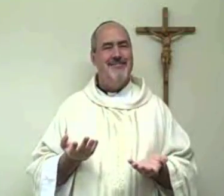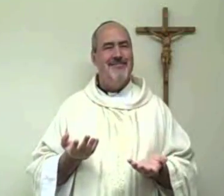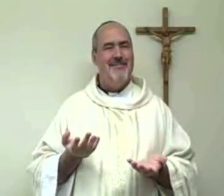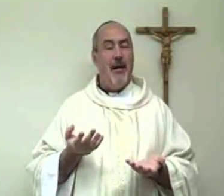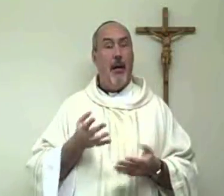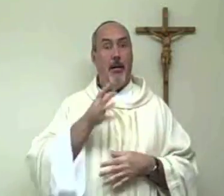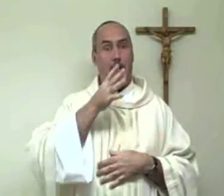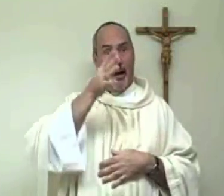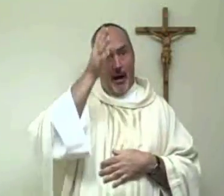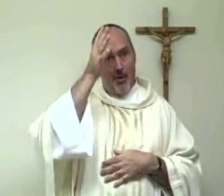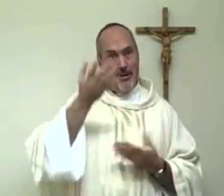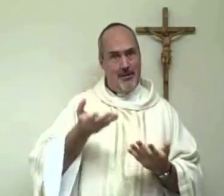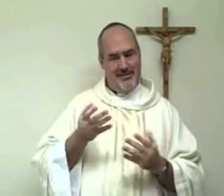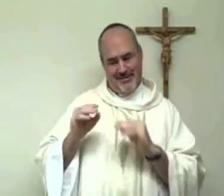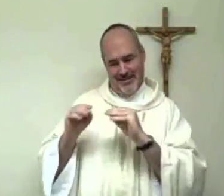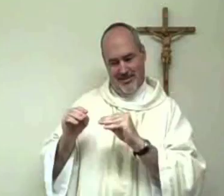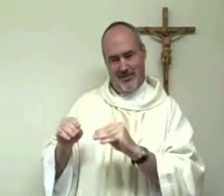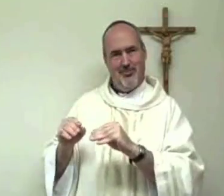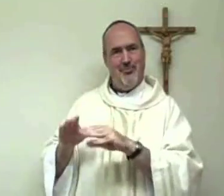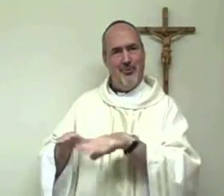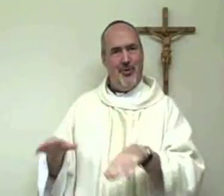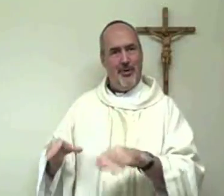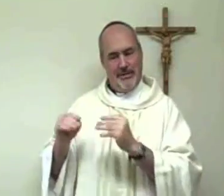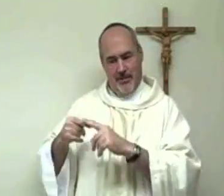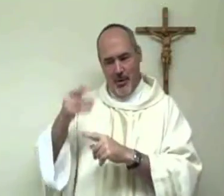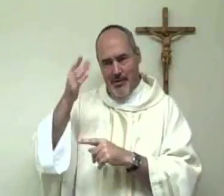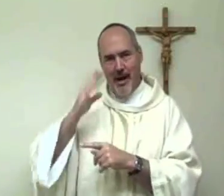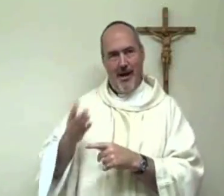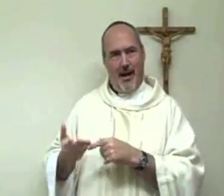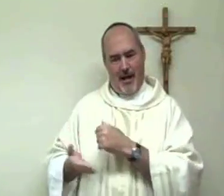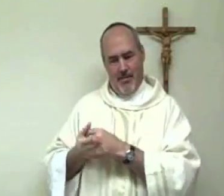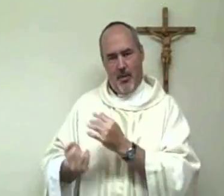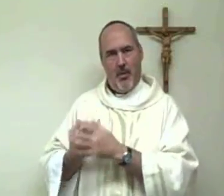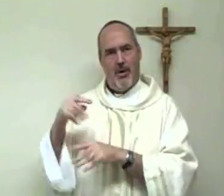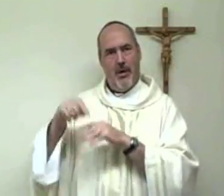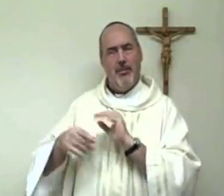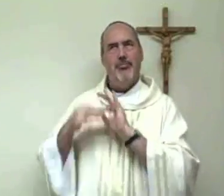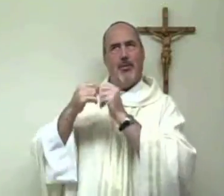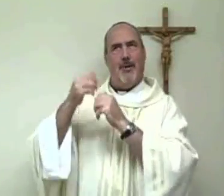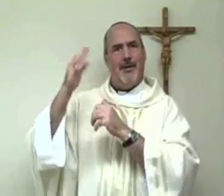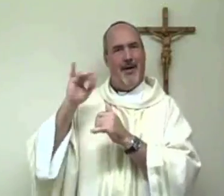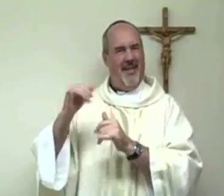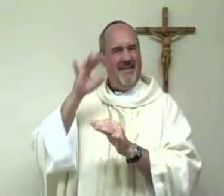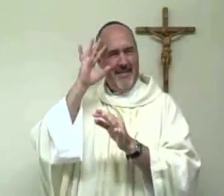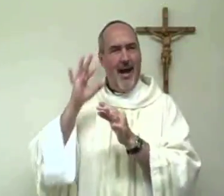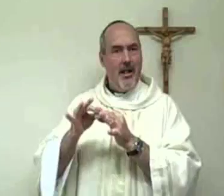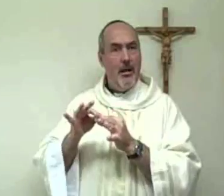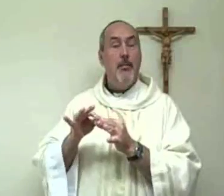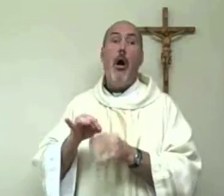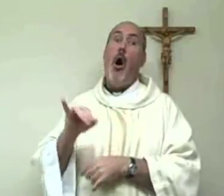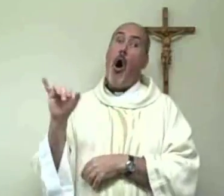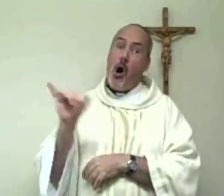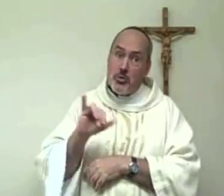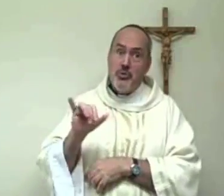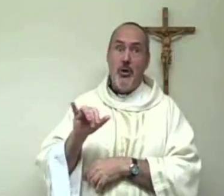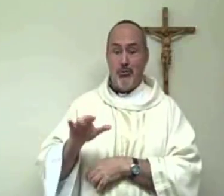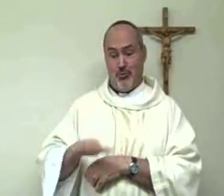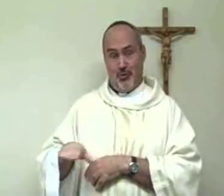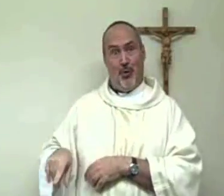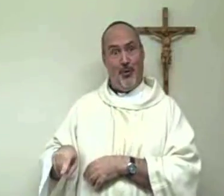How does family help us grow and strengthen our faith? Well, parents teach their children about